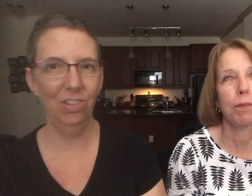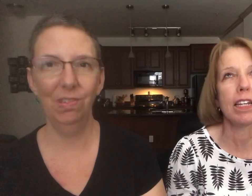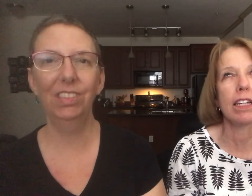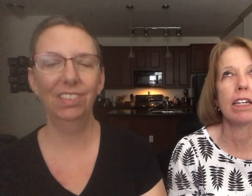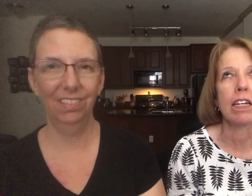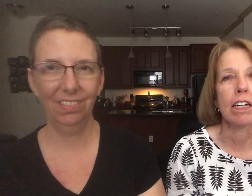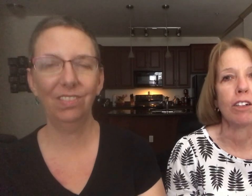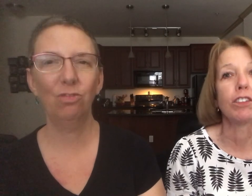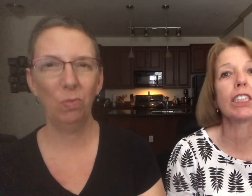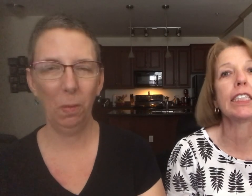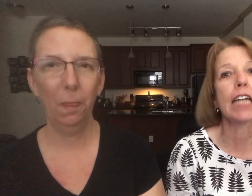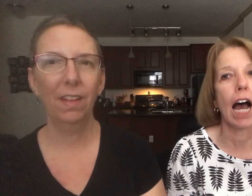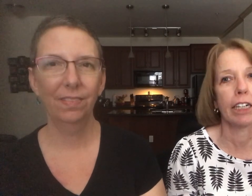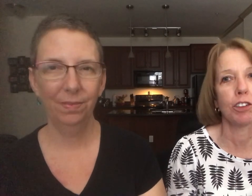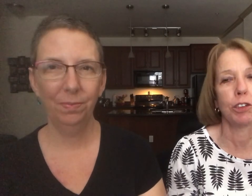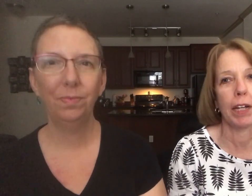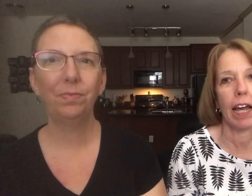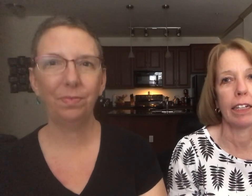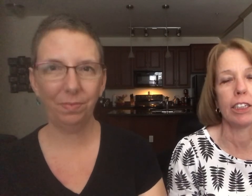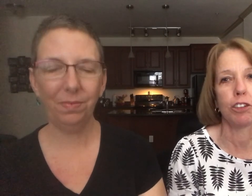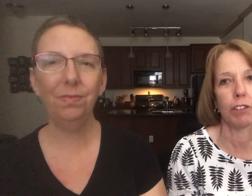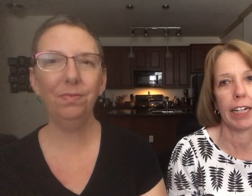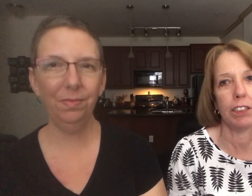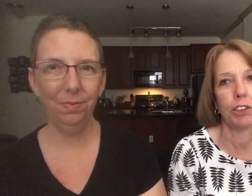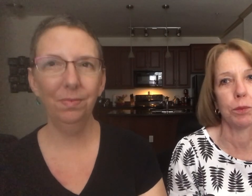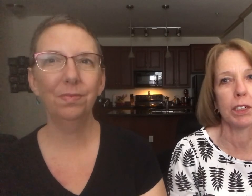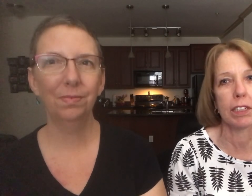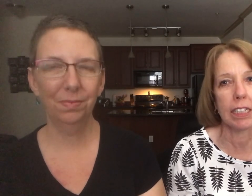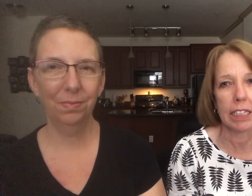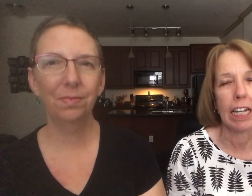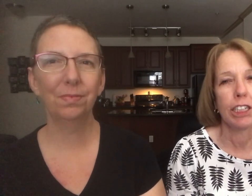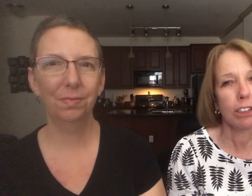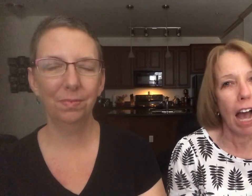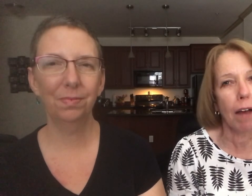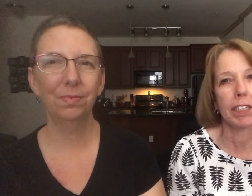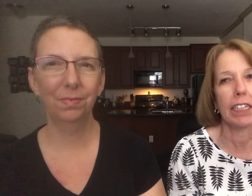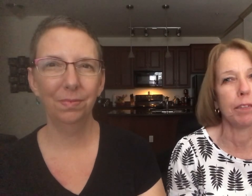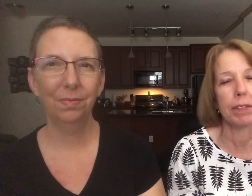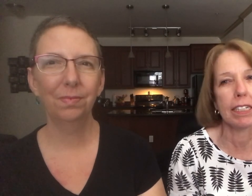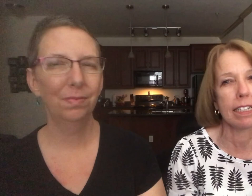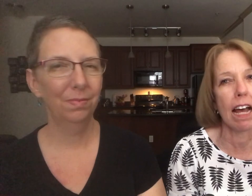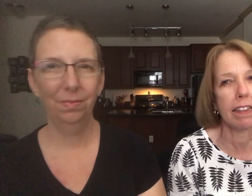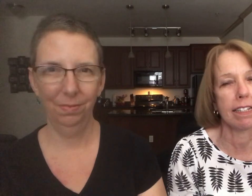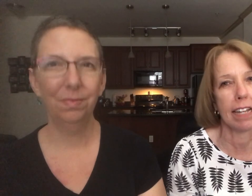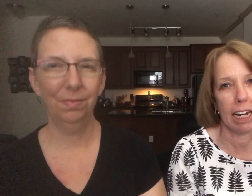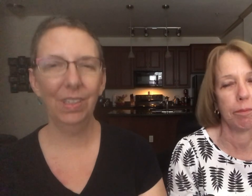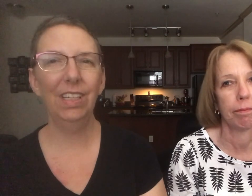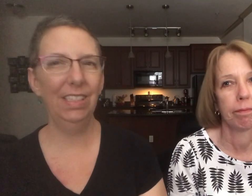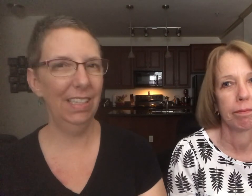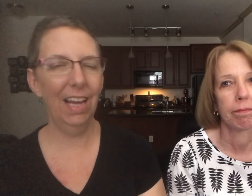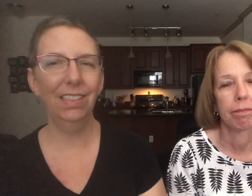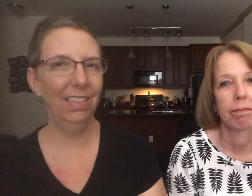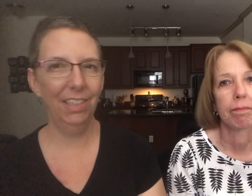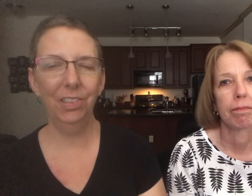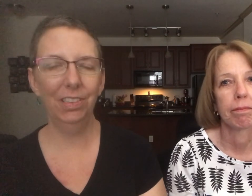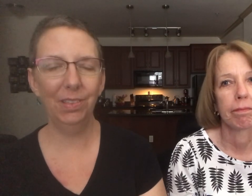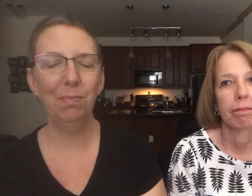Humidity really tires you out, it drains you, whereas you're hot with the heat, but it's not the same. Exactly, I couldn't agree more.